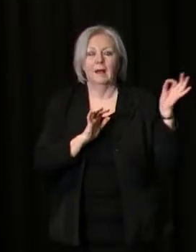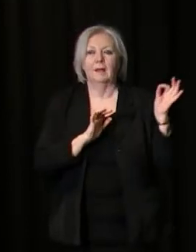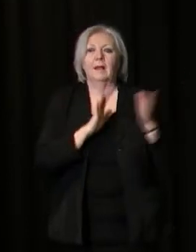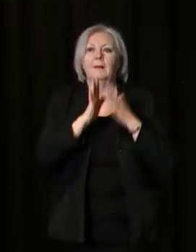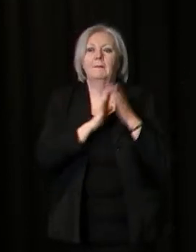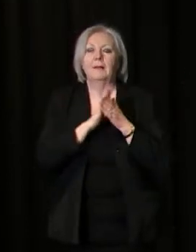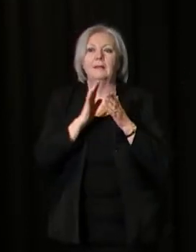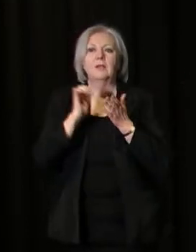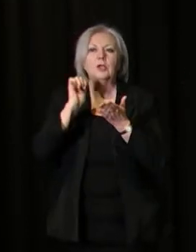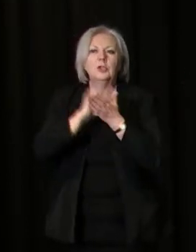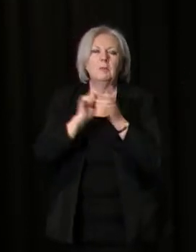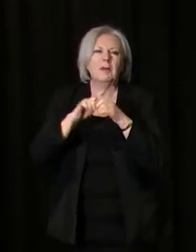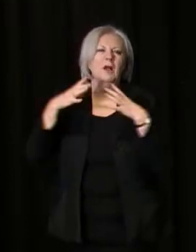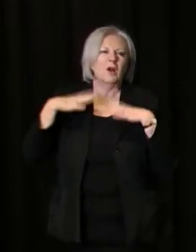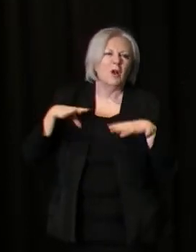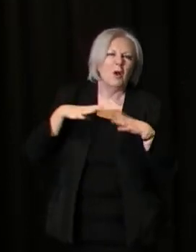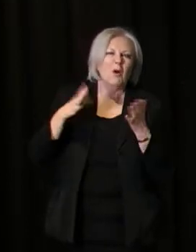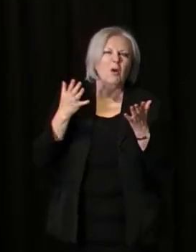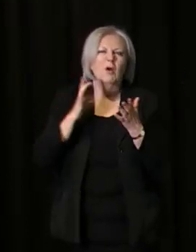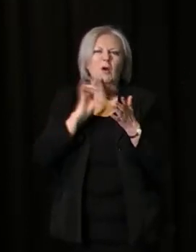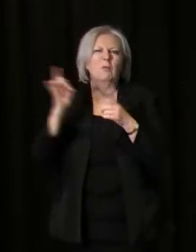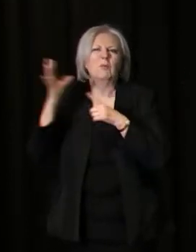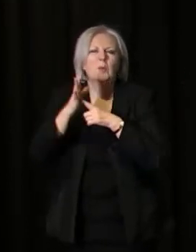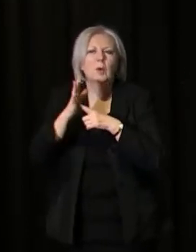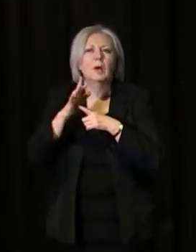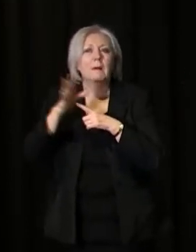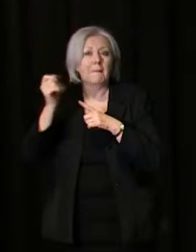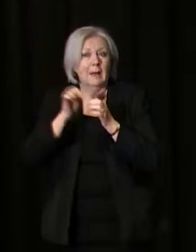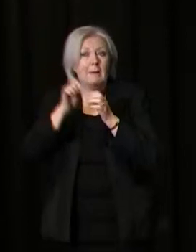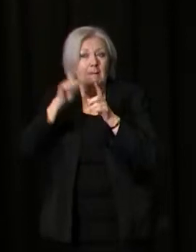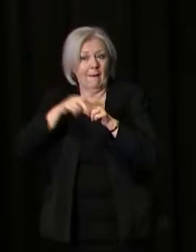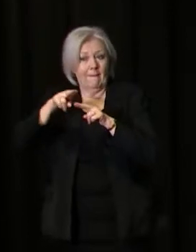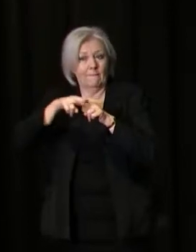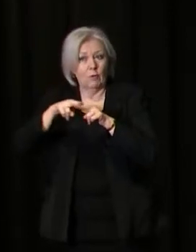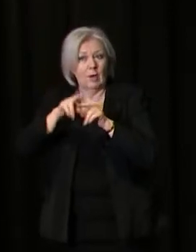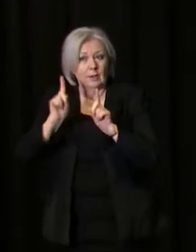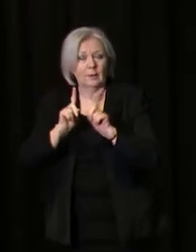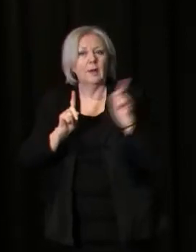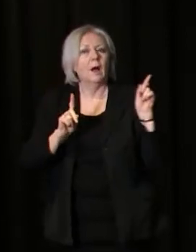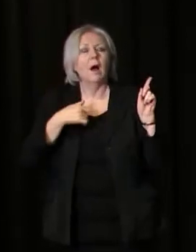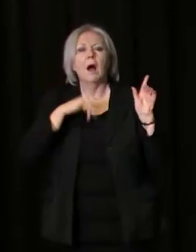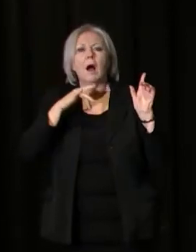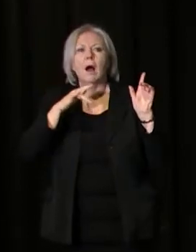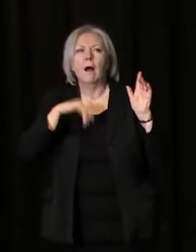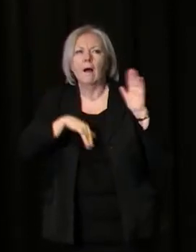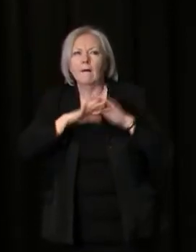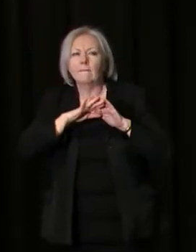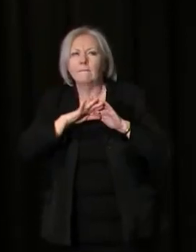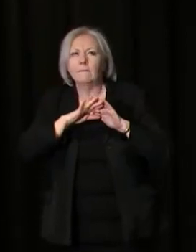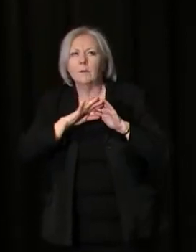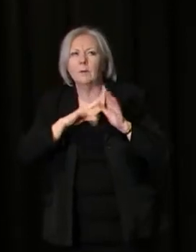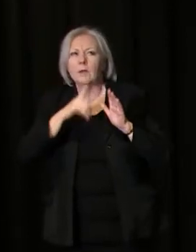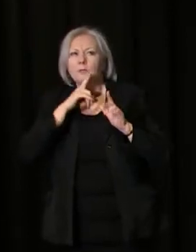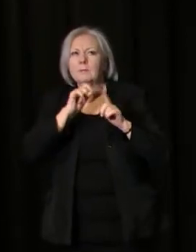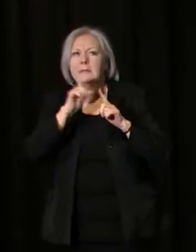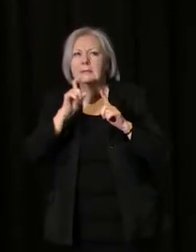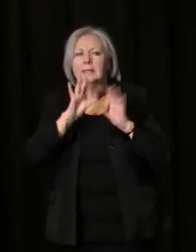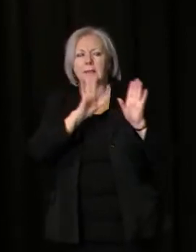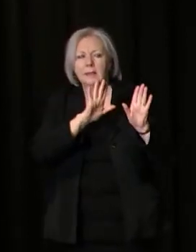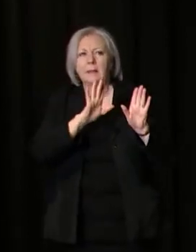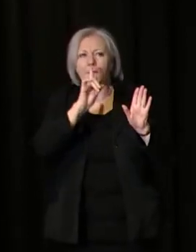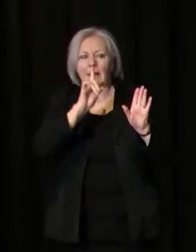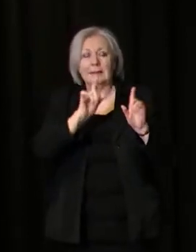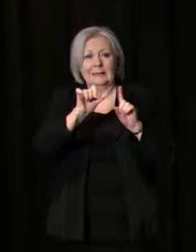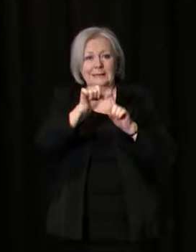non-essential retail stuff will need to be pulled back by Friday to be able to... I'll come back definitely, but the principle will apply from